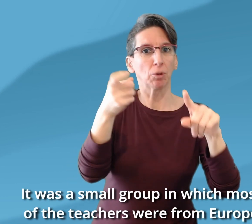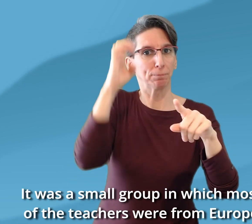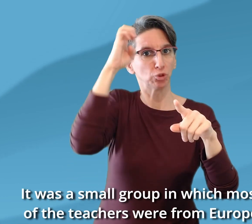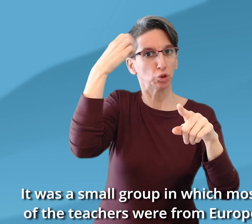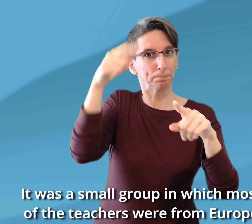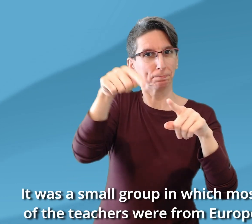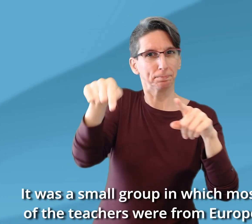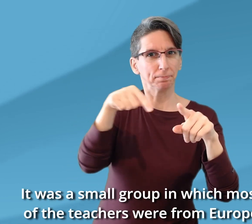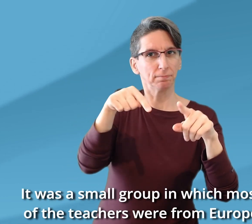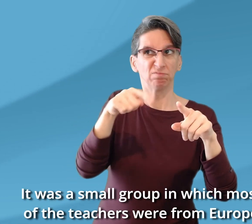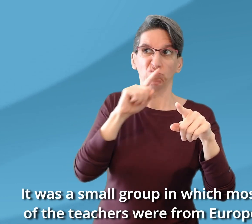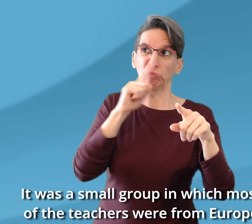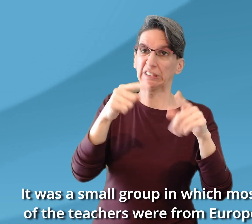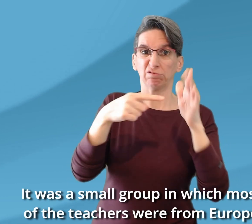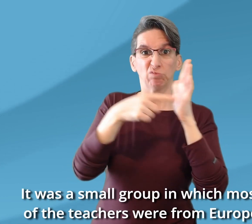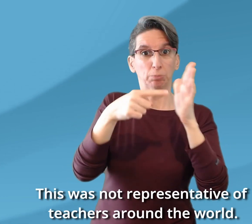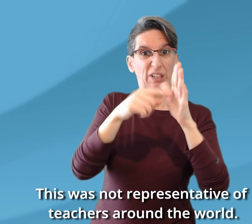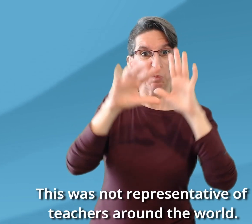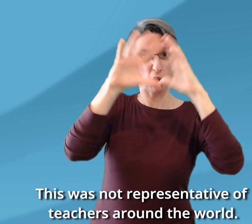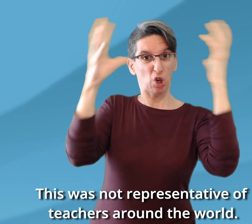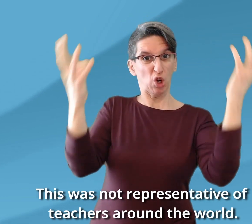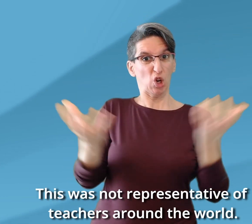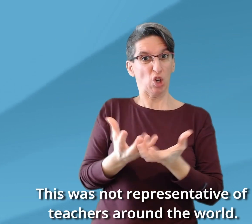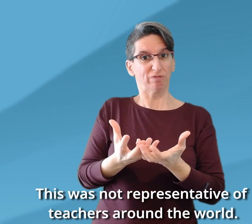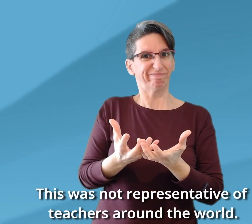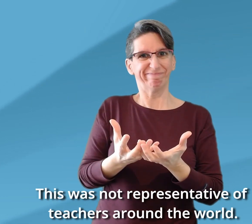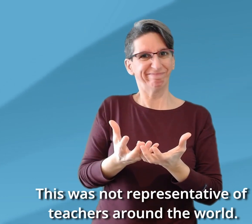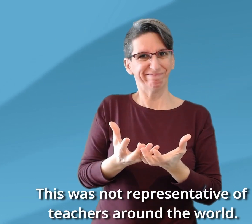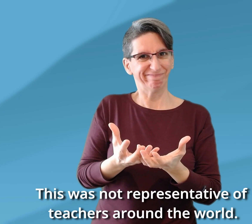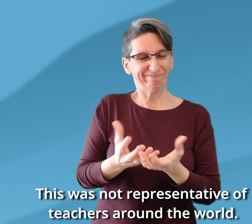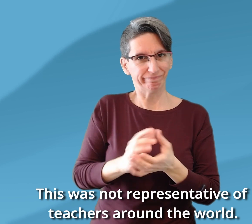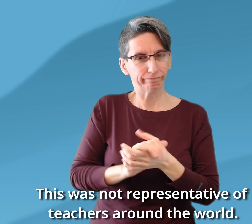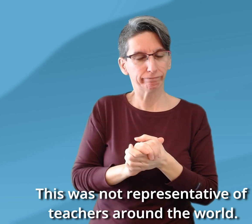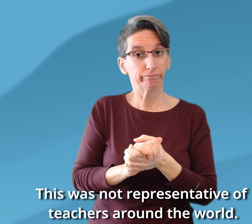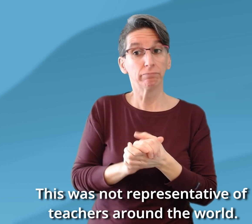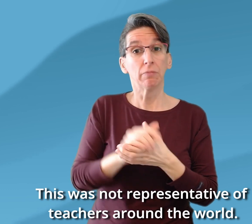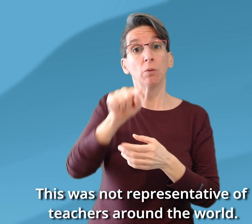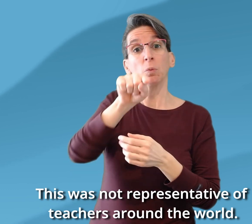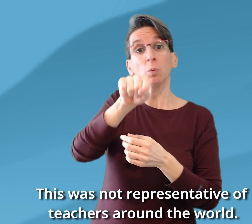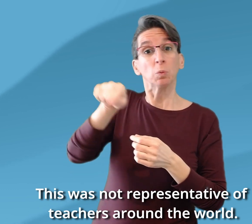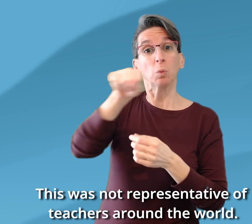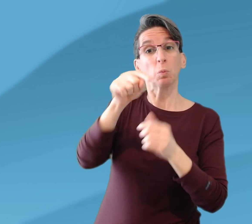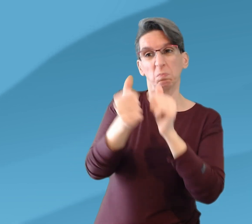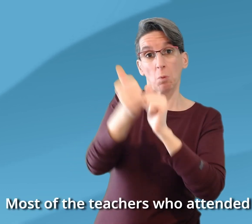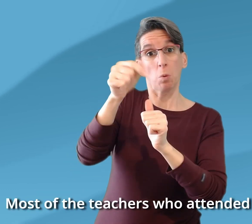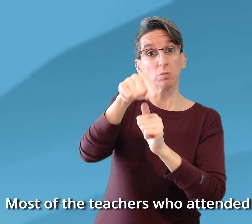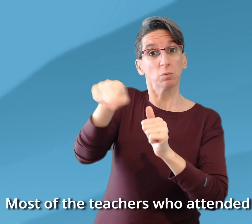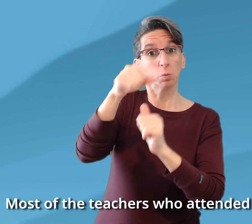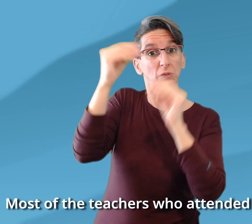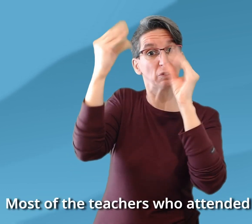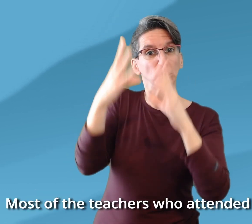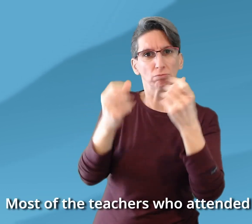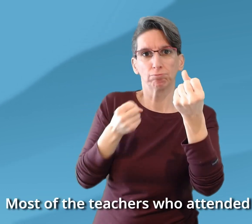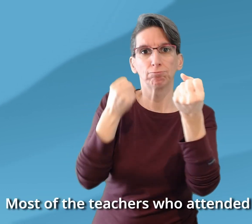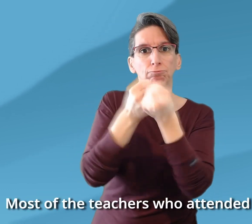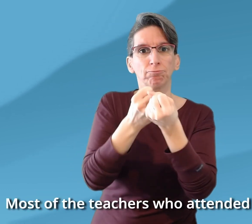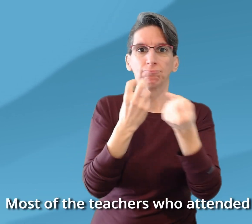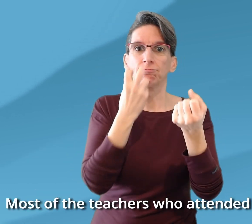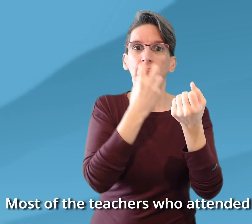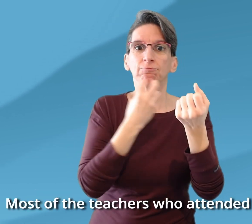most of the teachers were from Europe. This was not representative of teachers around the world. Most of the teachers who attended the